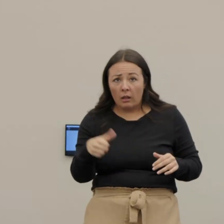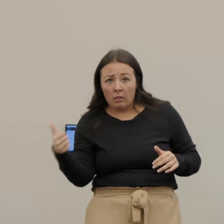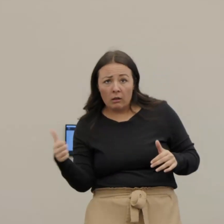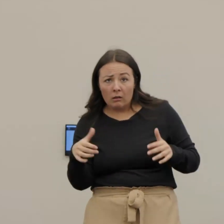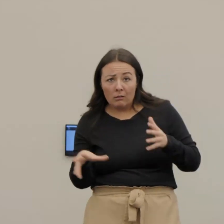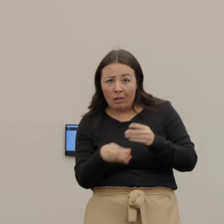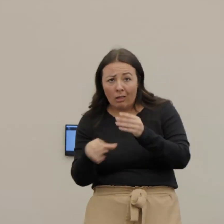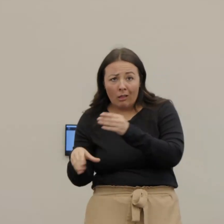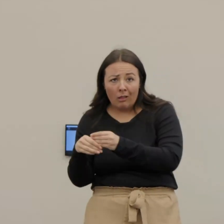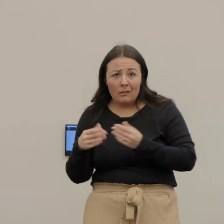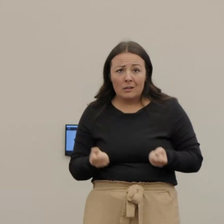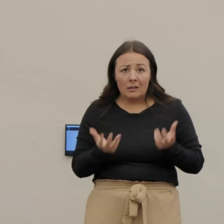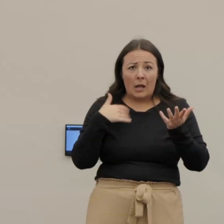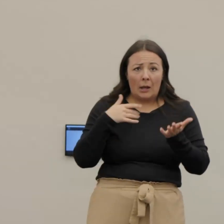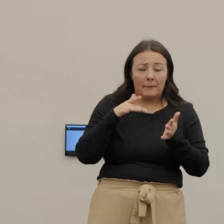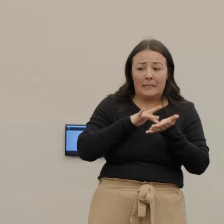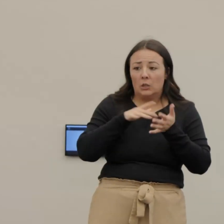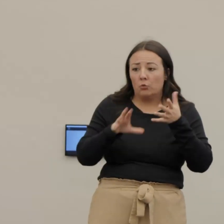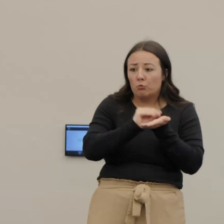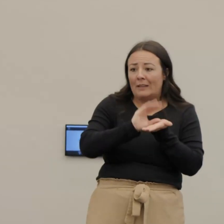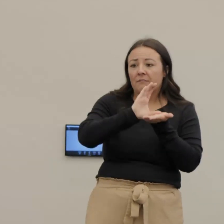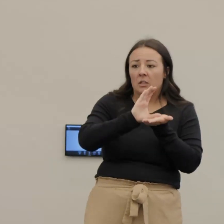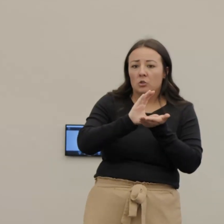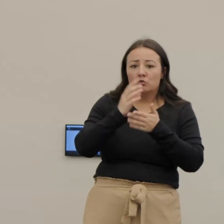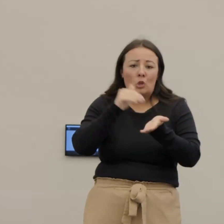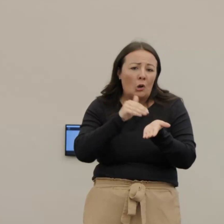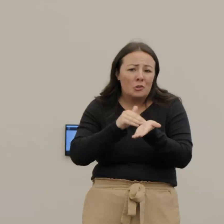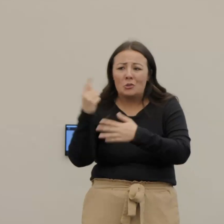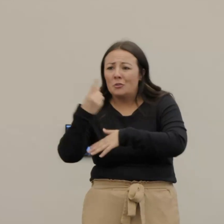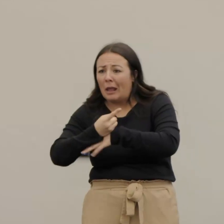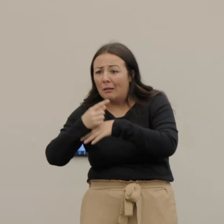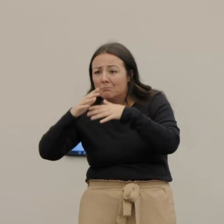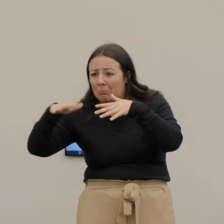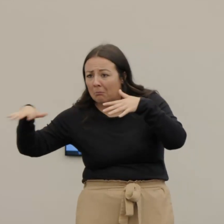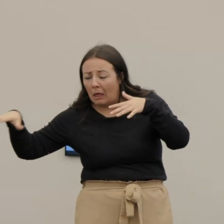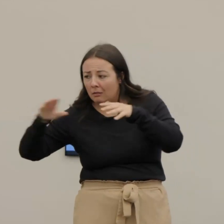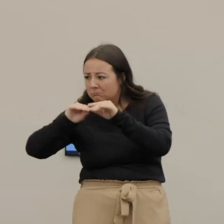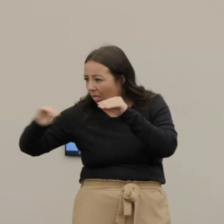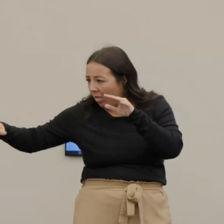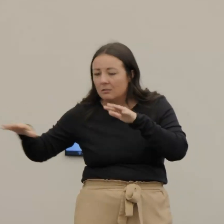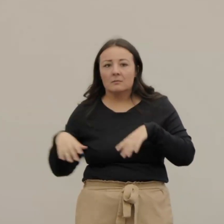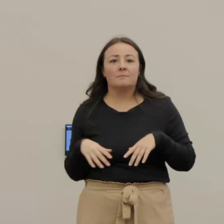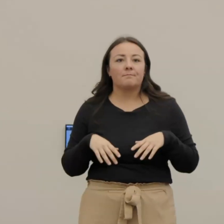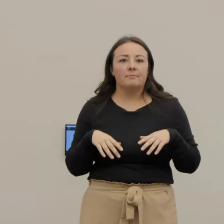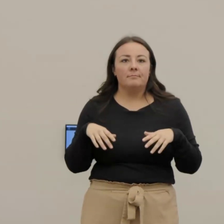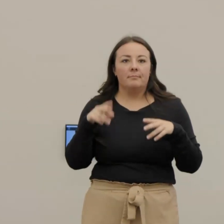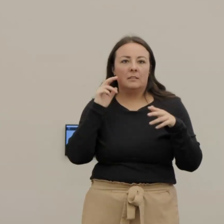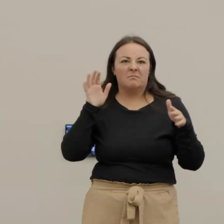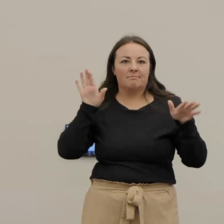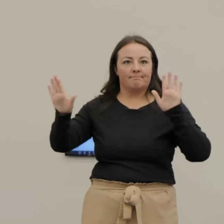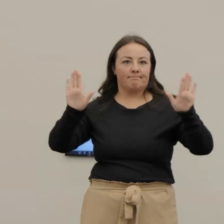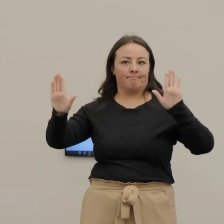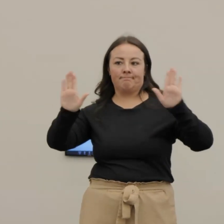like quantity, refills, doctor, date, blah, blah, blah. I'm going to show these side by side.